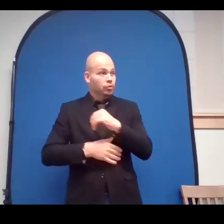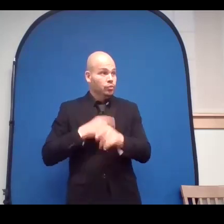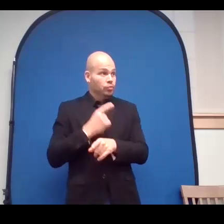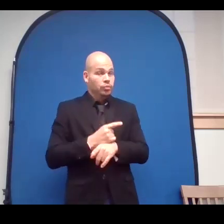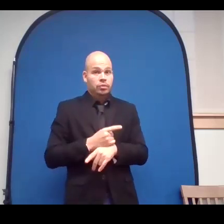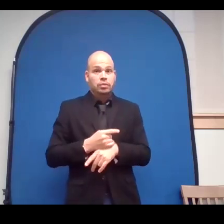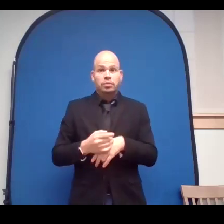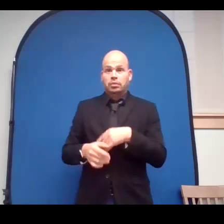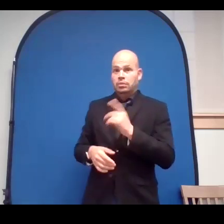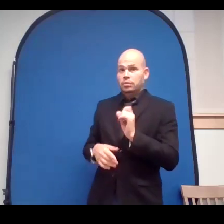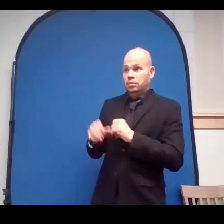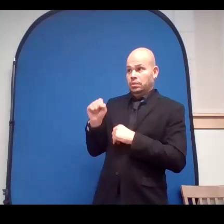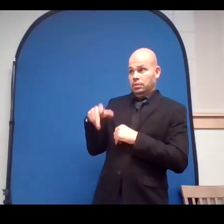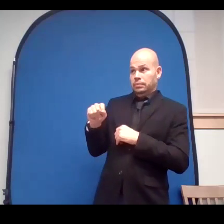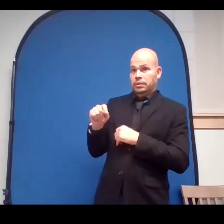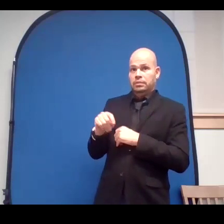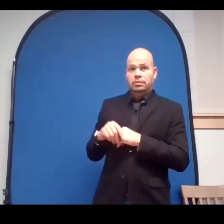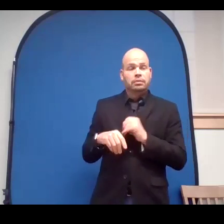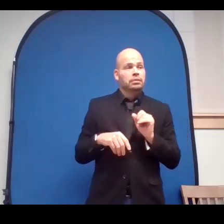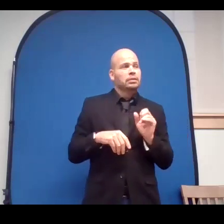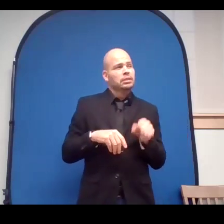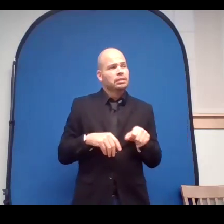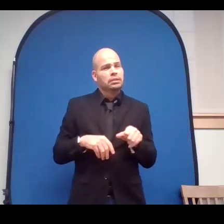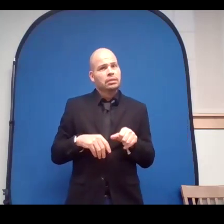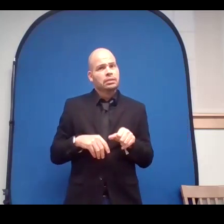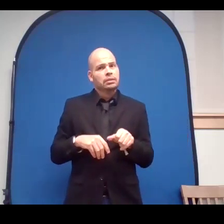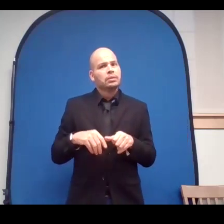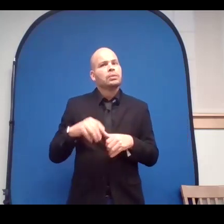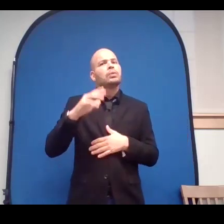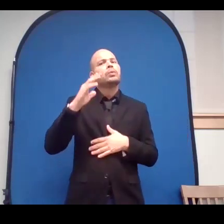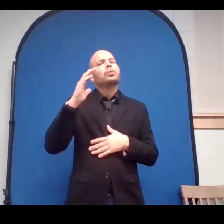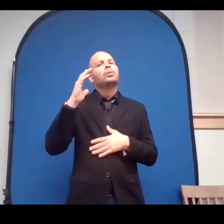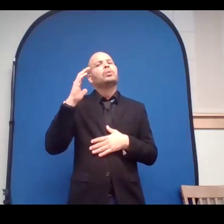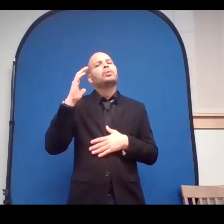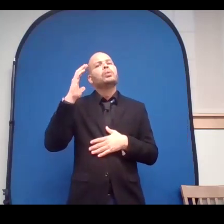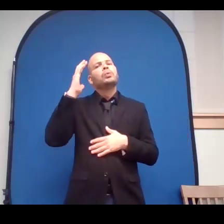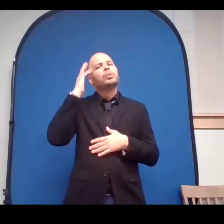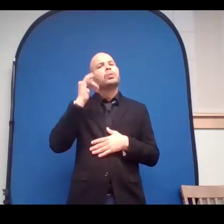sir. Why did you do it then, but not in July?